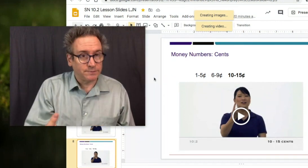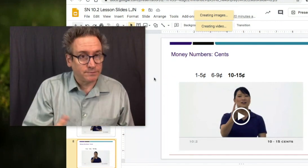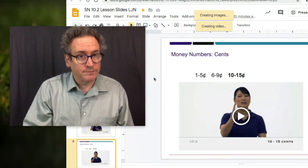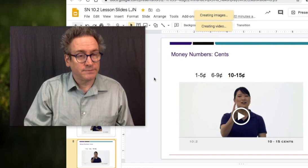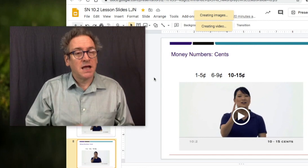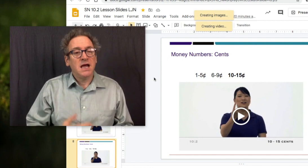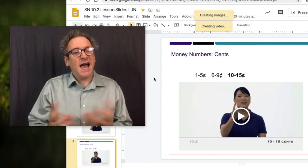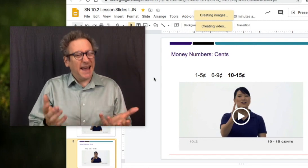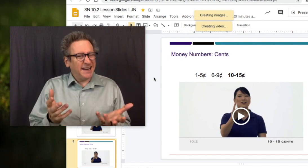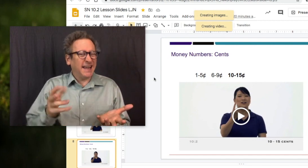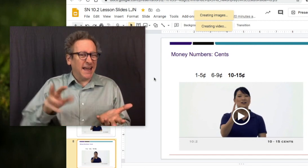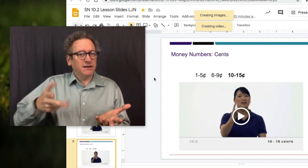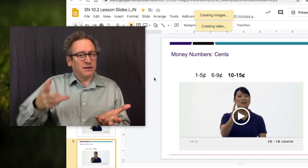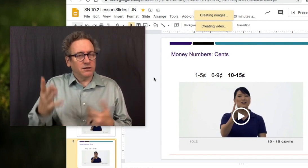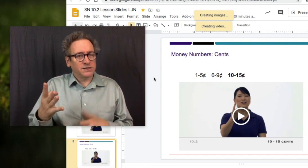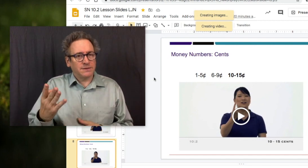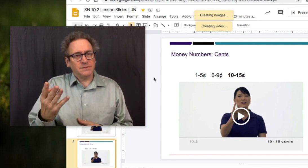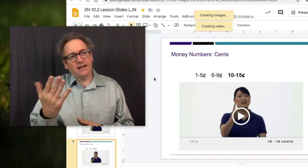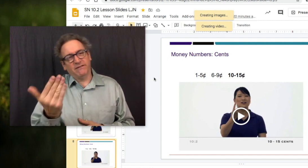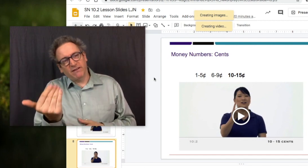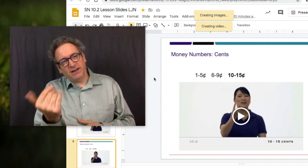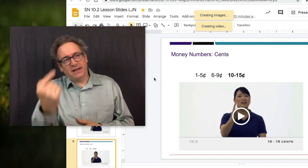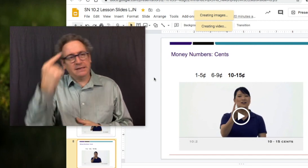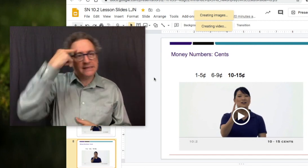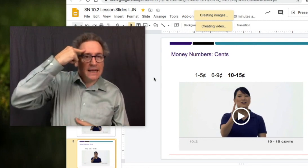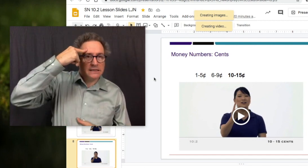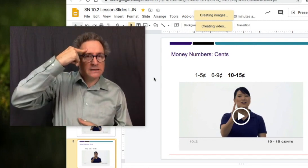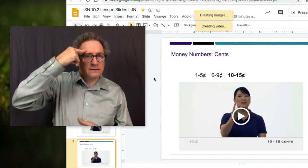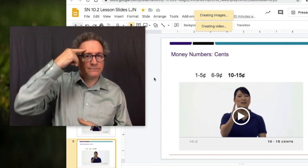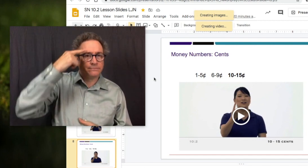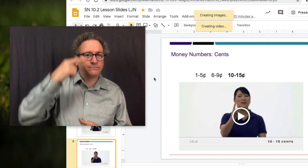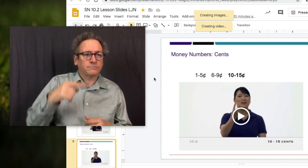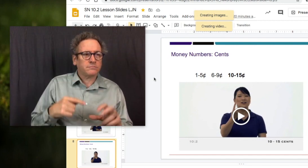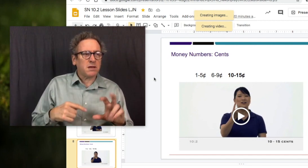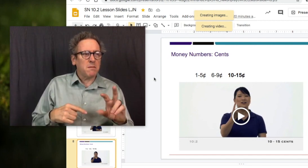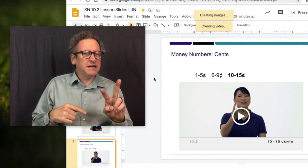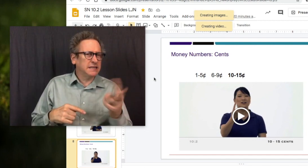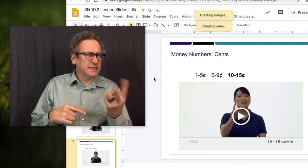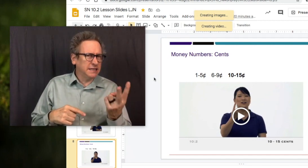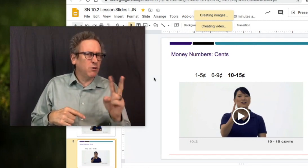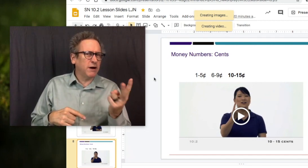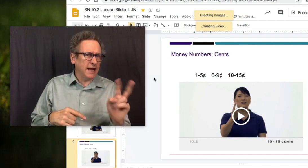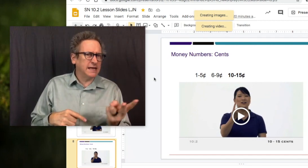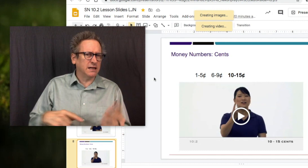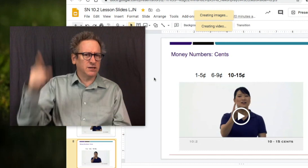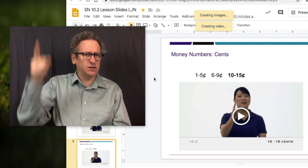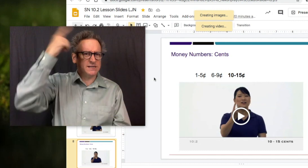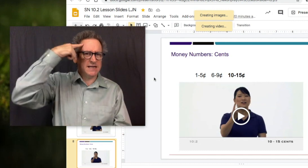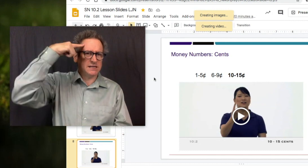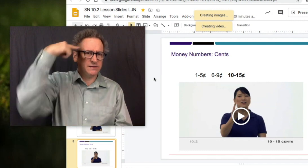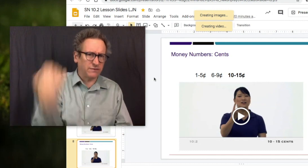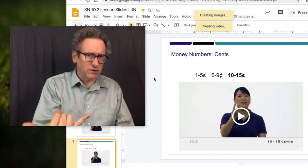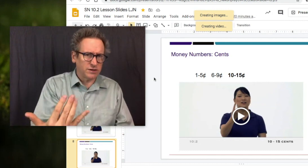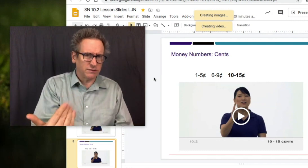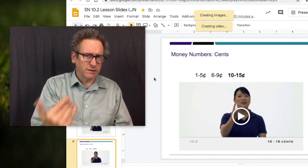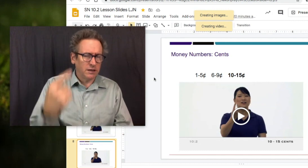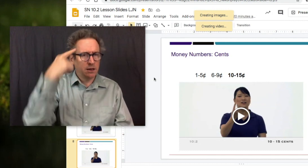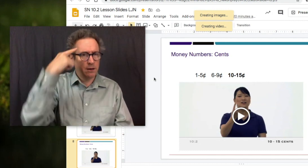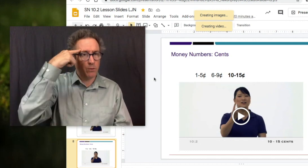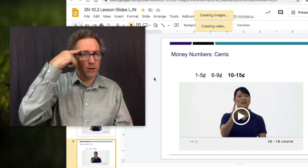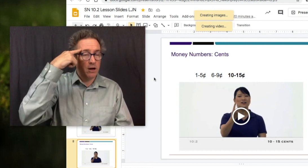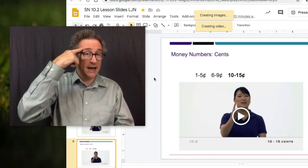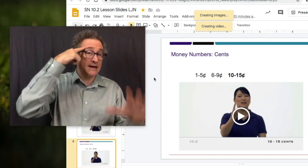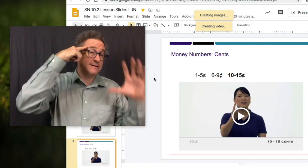first. And again, you'll sometimes see 15 cents, but it's a little more ASL to do cents first.